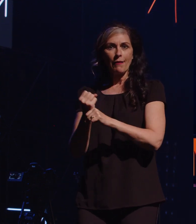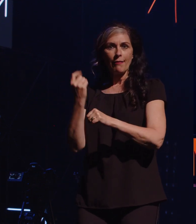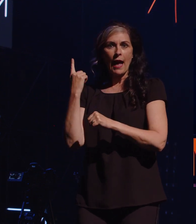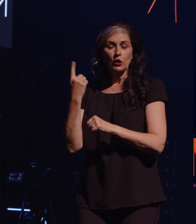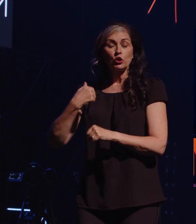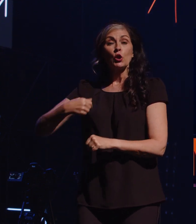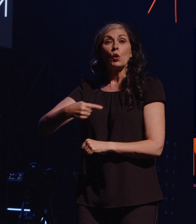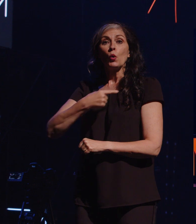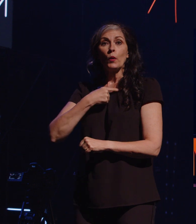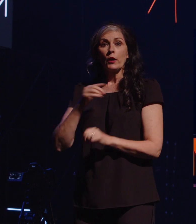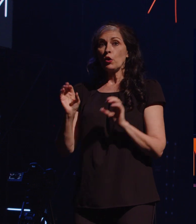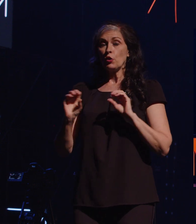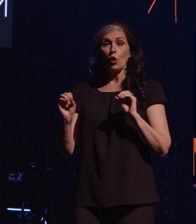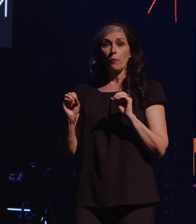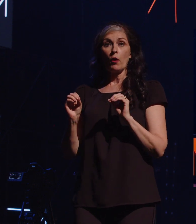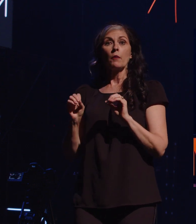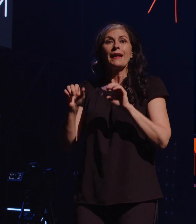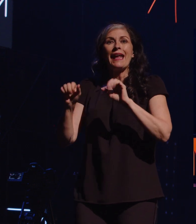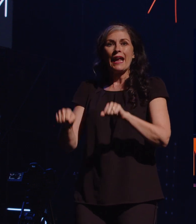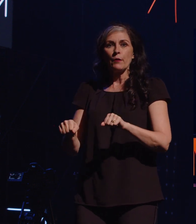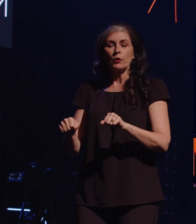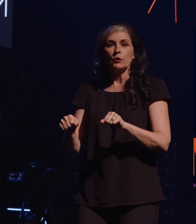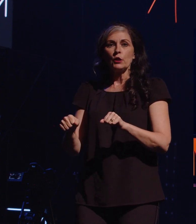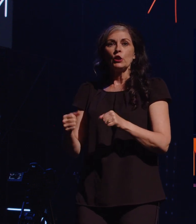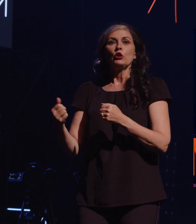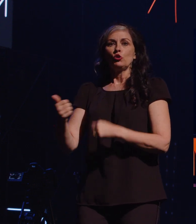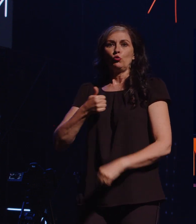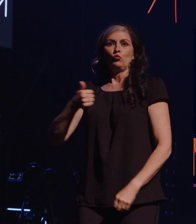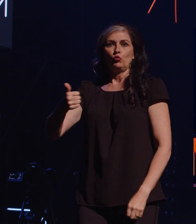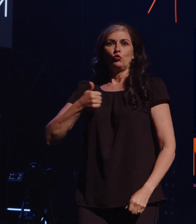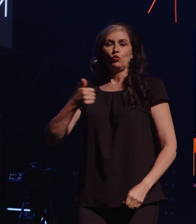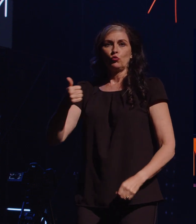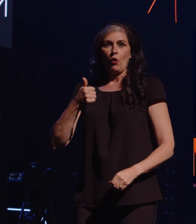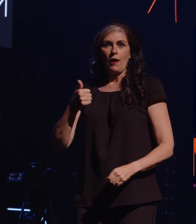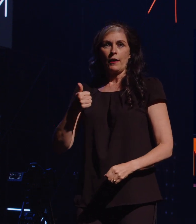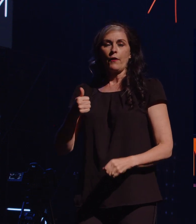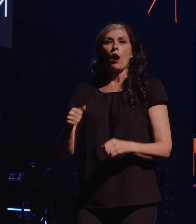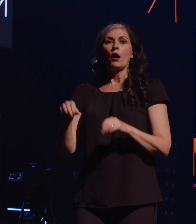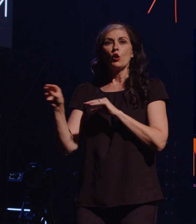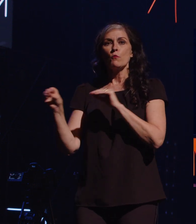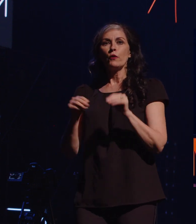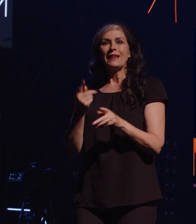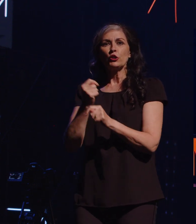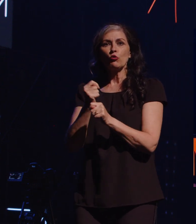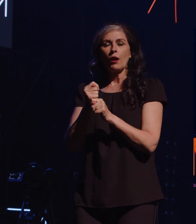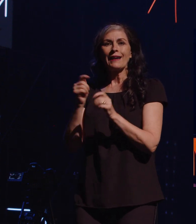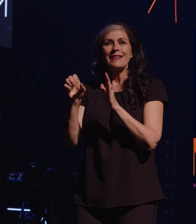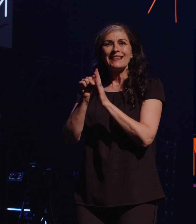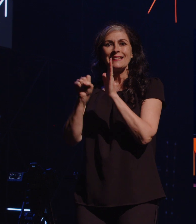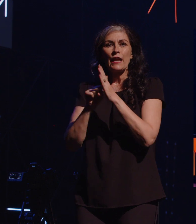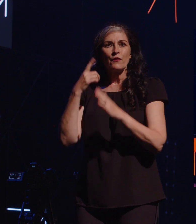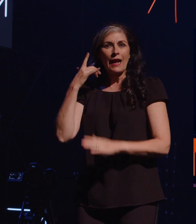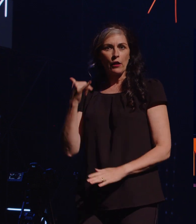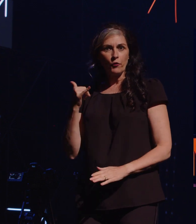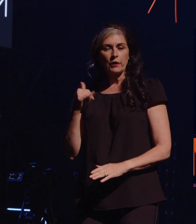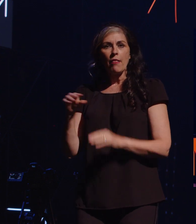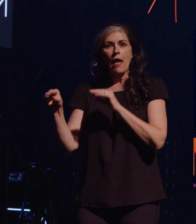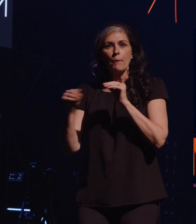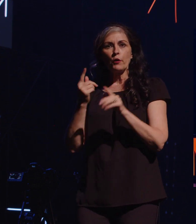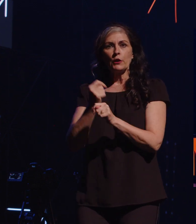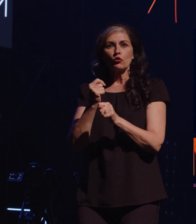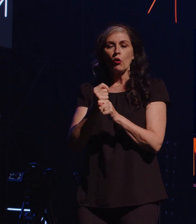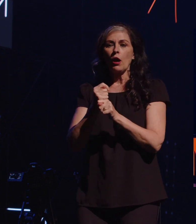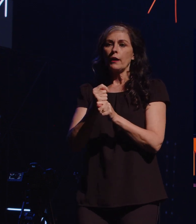that we were no longer going to be able to drive our moving truck in the state of California. Now, the moving truck did a lot of things. It would